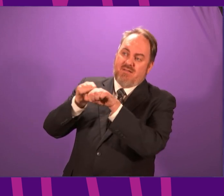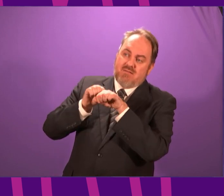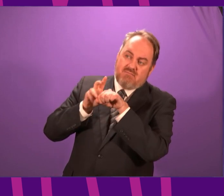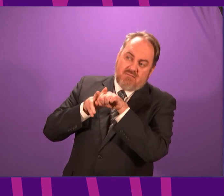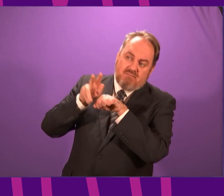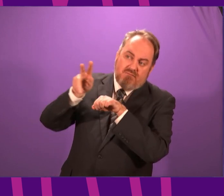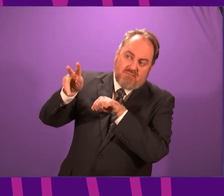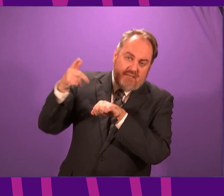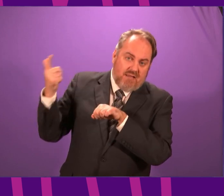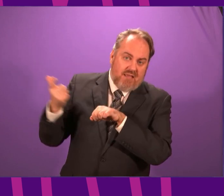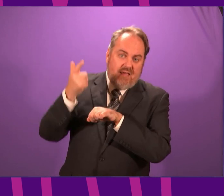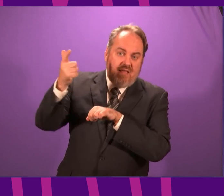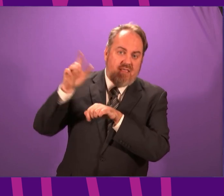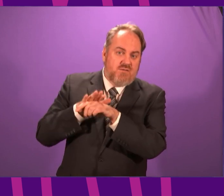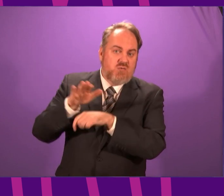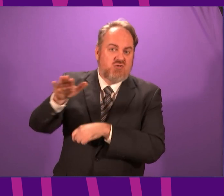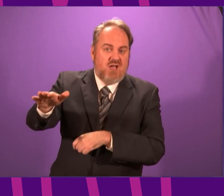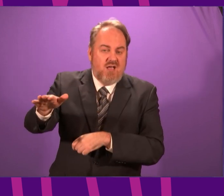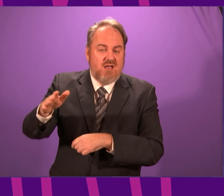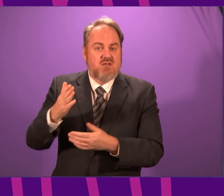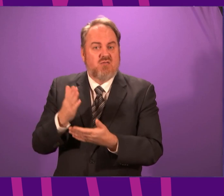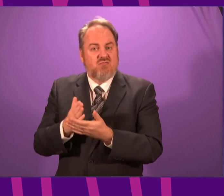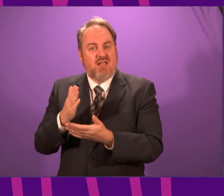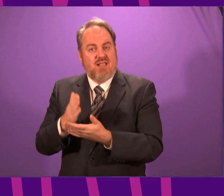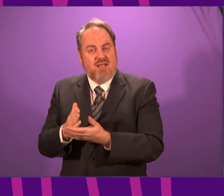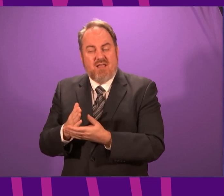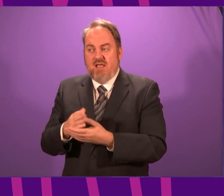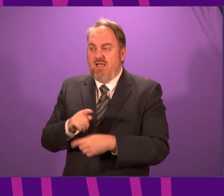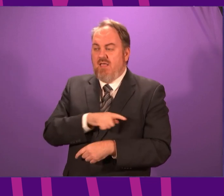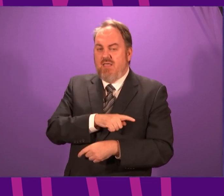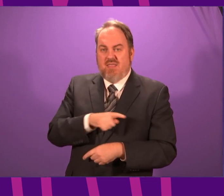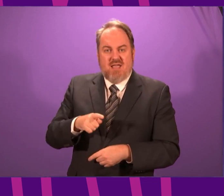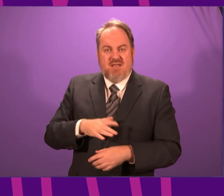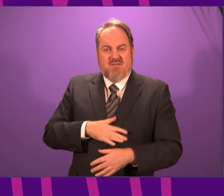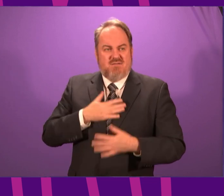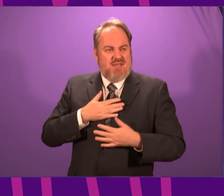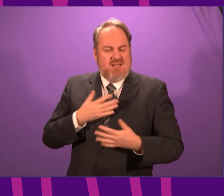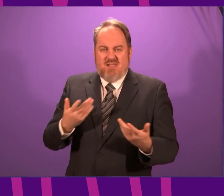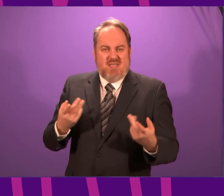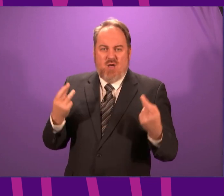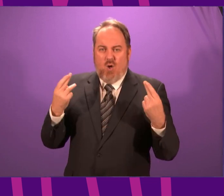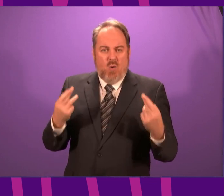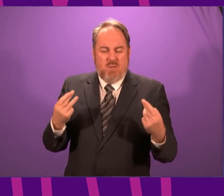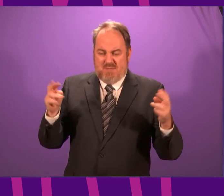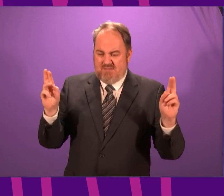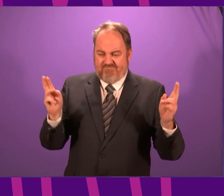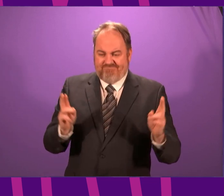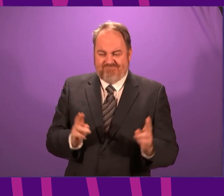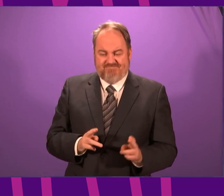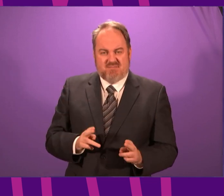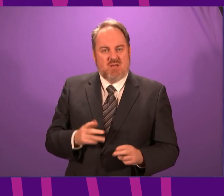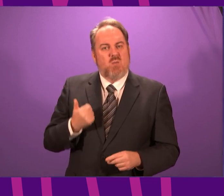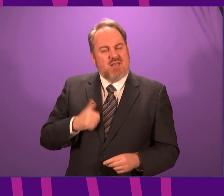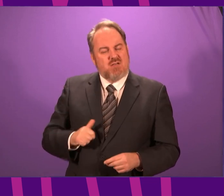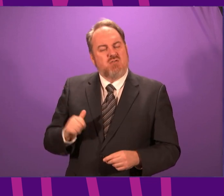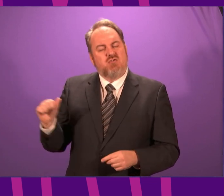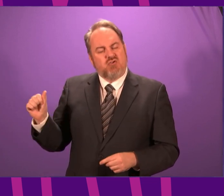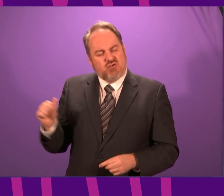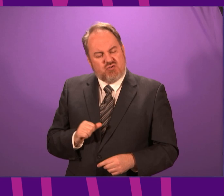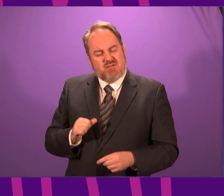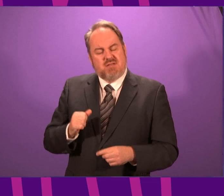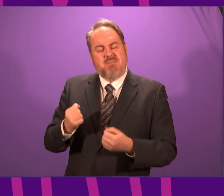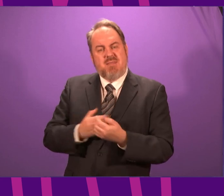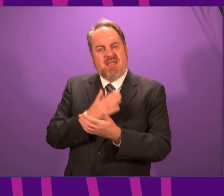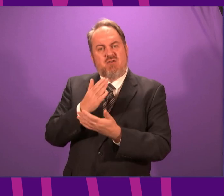can quote the Scottish Chamber of Commerce, hope and confidence in the data and evidence being collated and analysed by the government needs to be open,